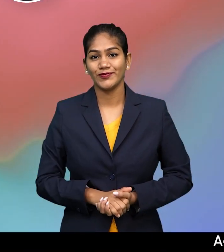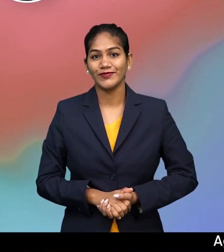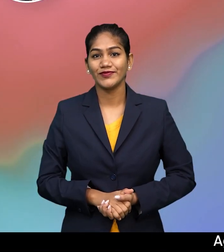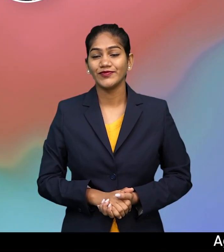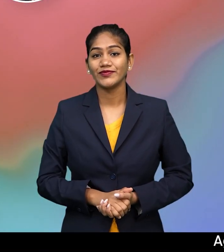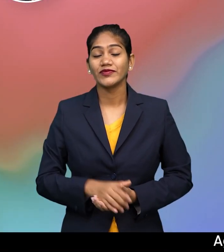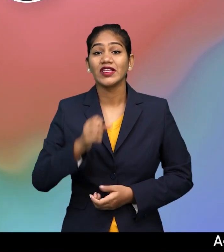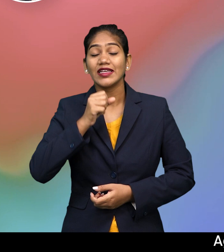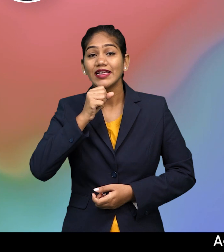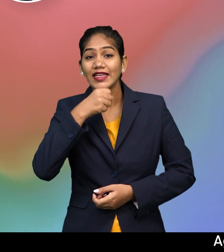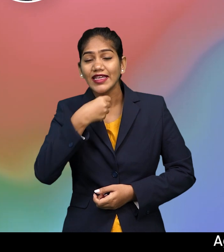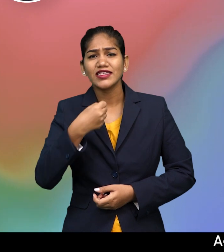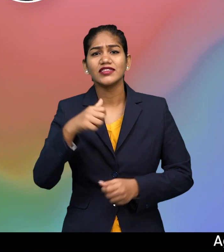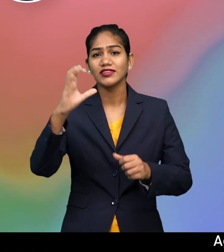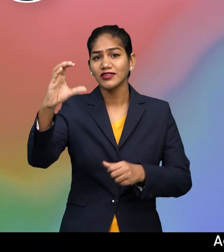Age composition.